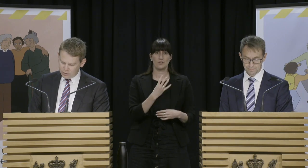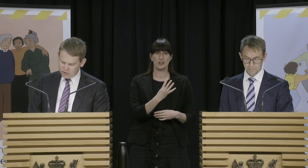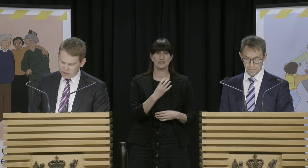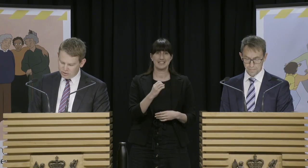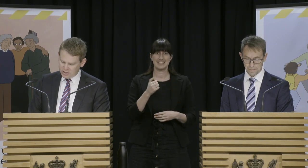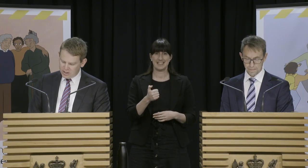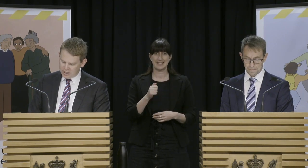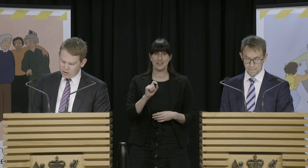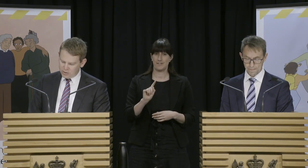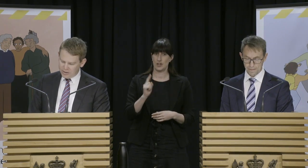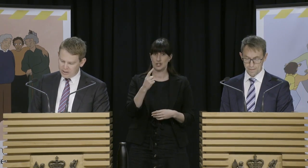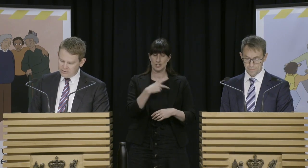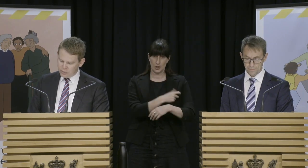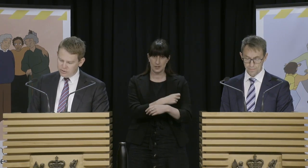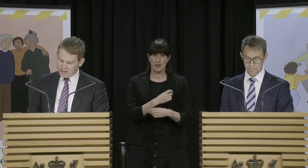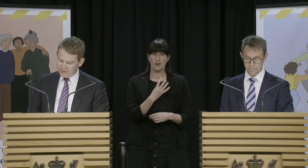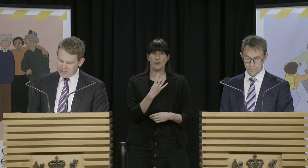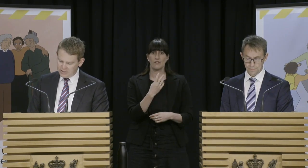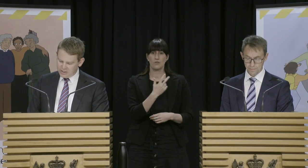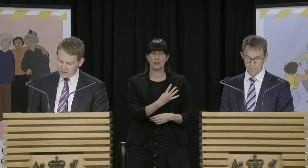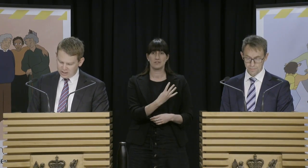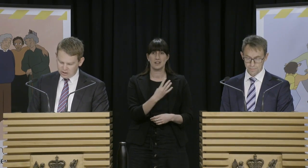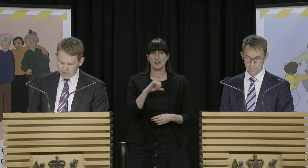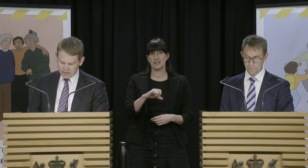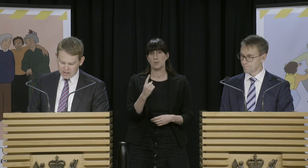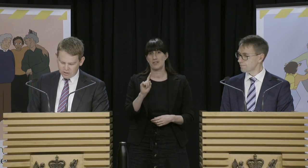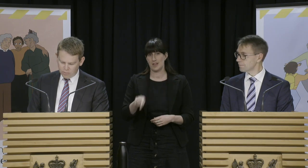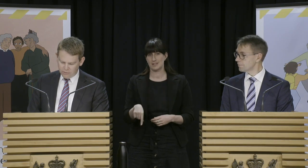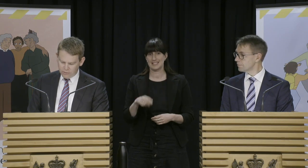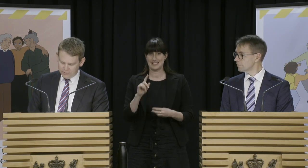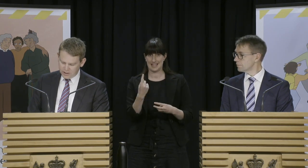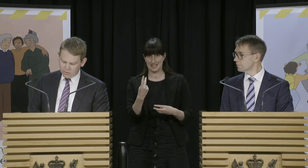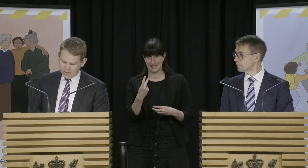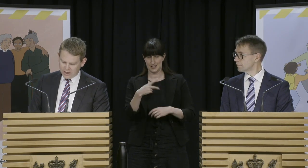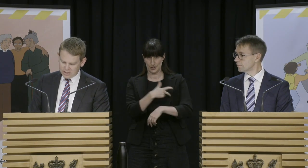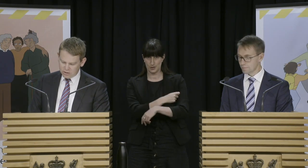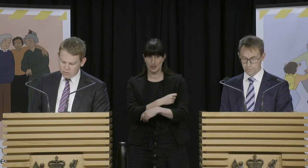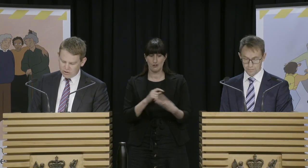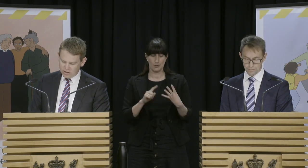206,406 first dose, and 91,477 second dose. Group 4,